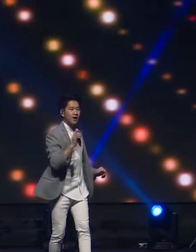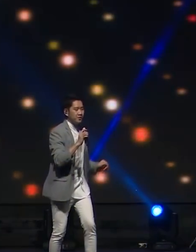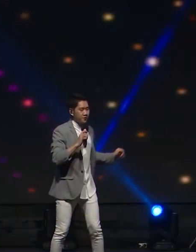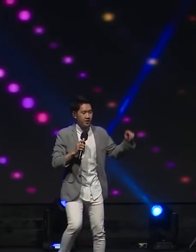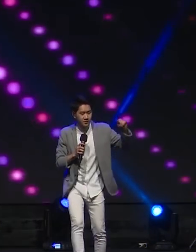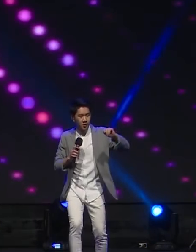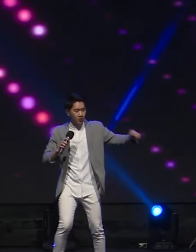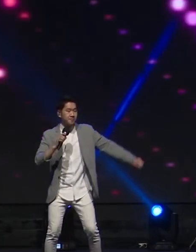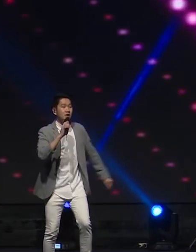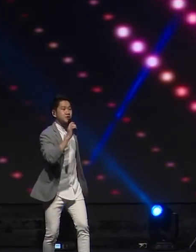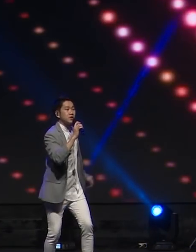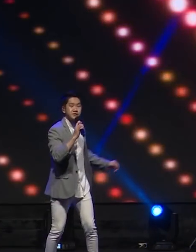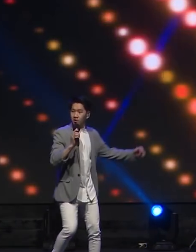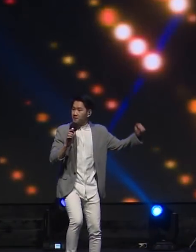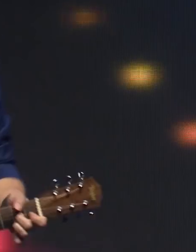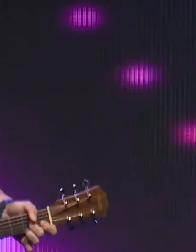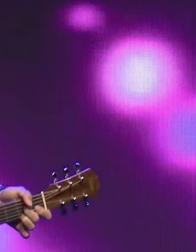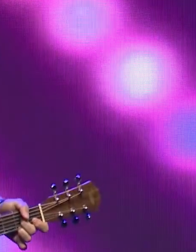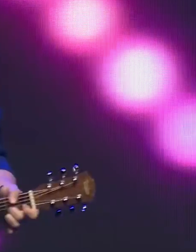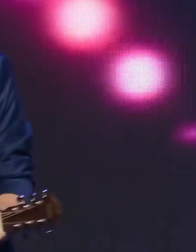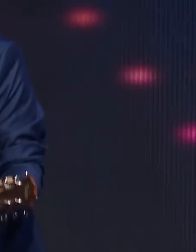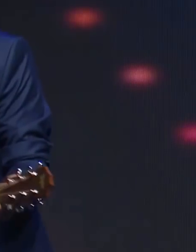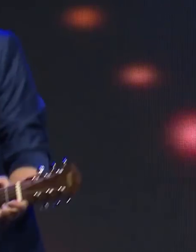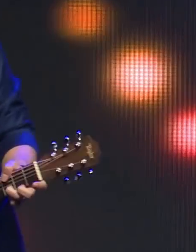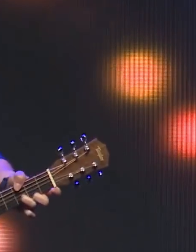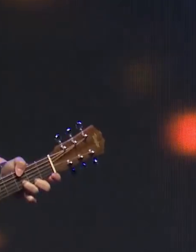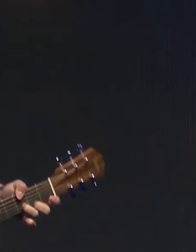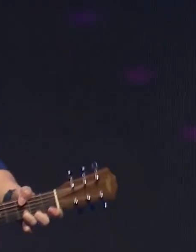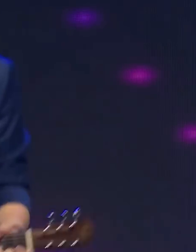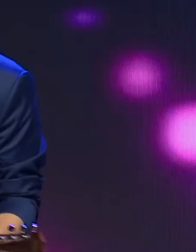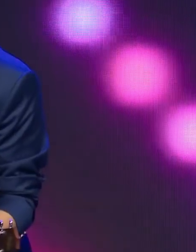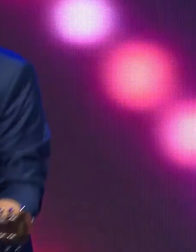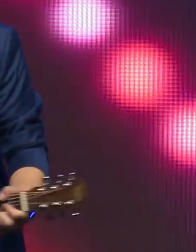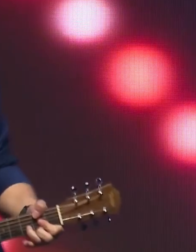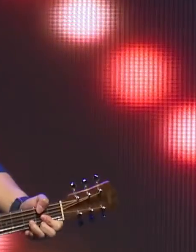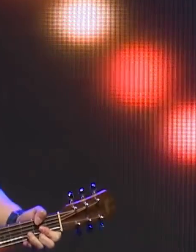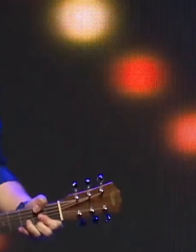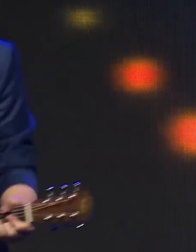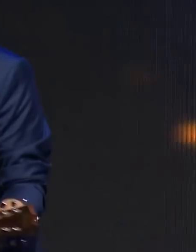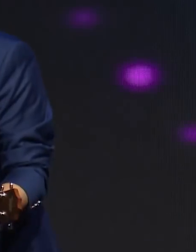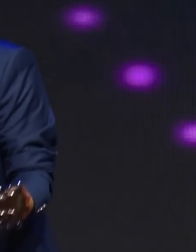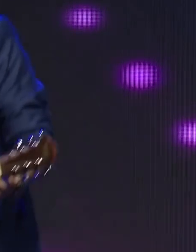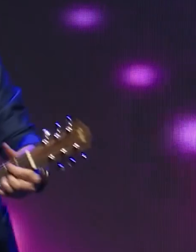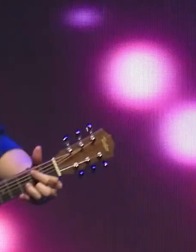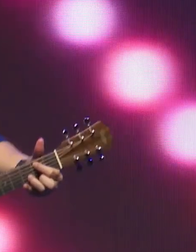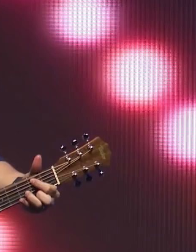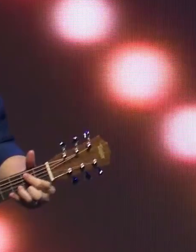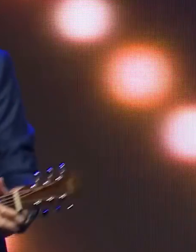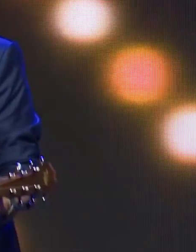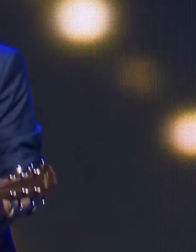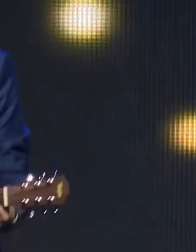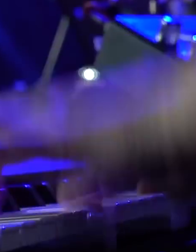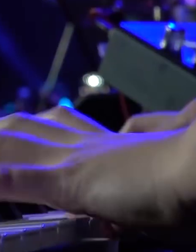mine, there will flow songs of praise unto you. Oh, I will rejoice as your